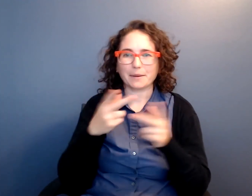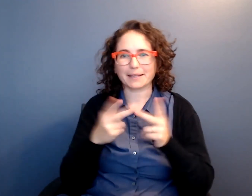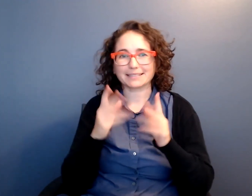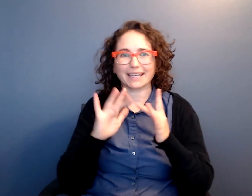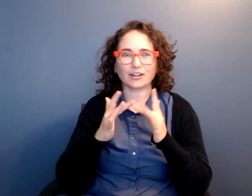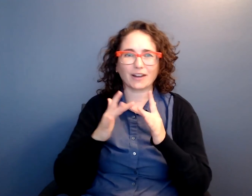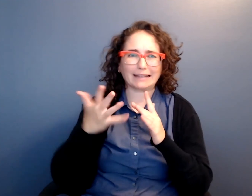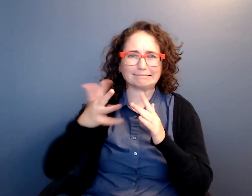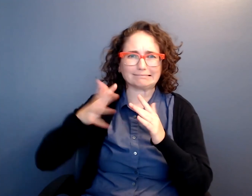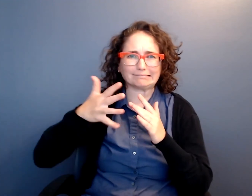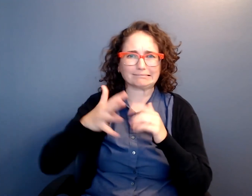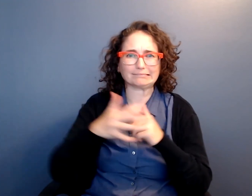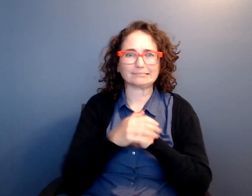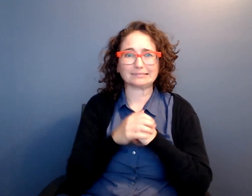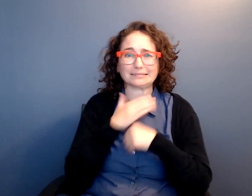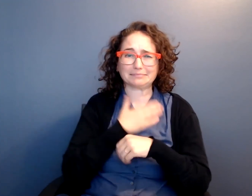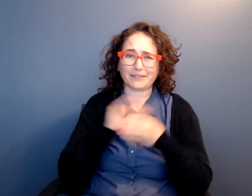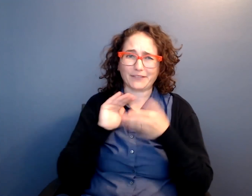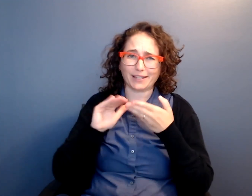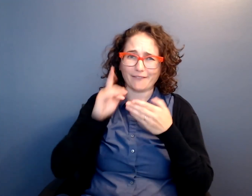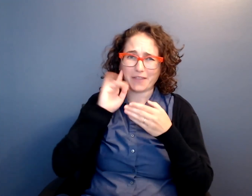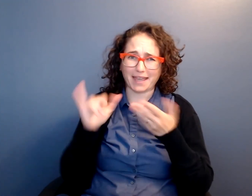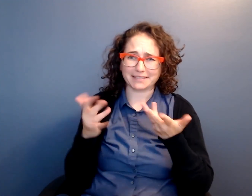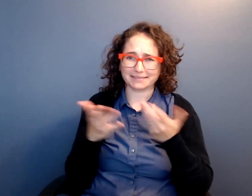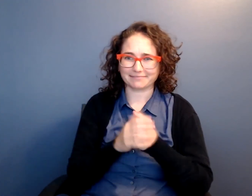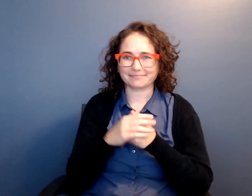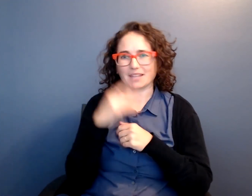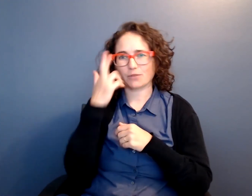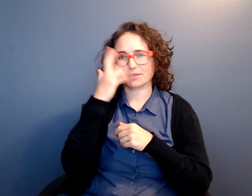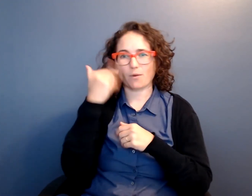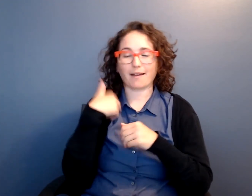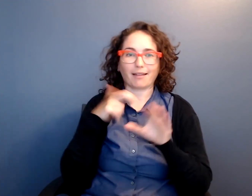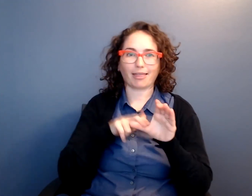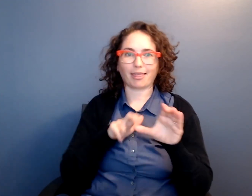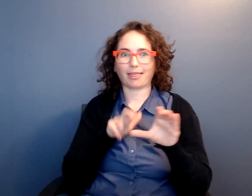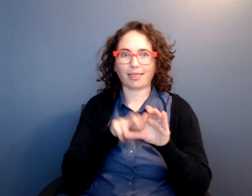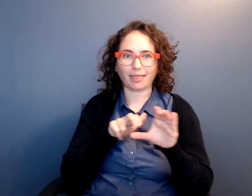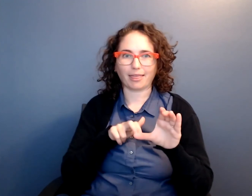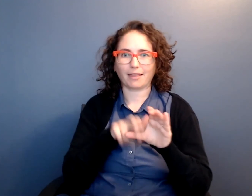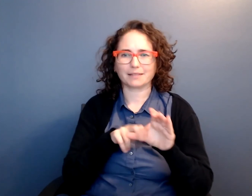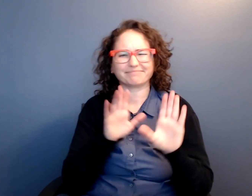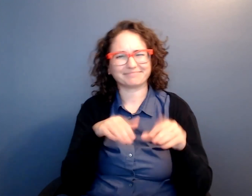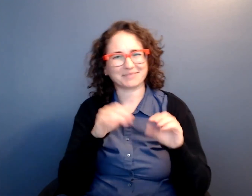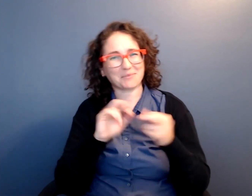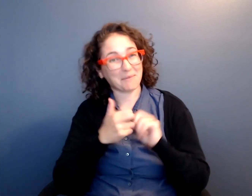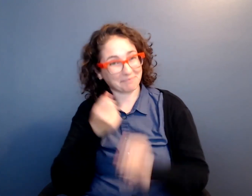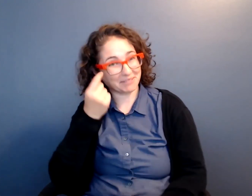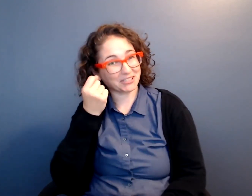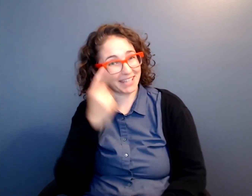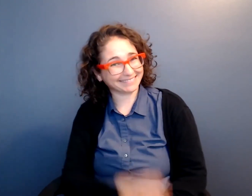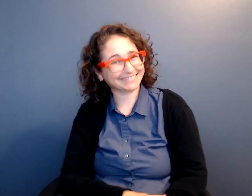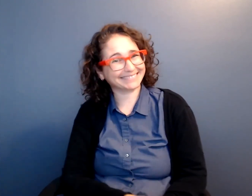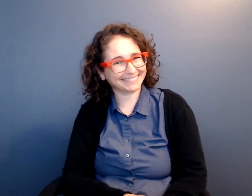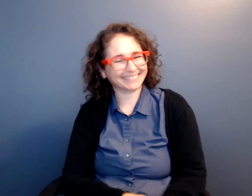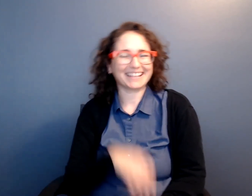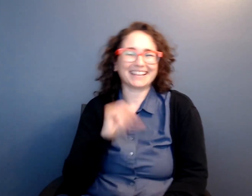is spotty. And so please forgive me for that. That's why I keep falling on and falling off. So no problem. We know what it feels like. Yeah,